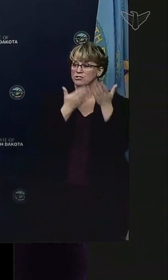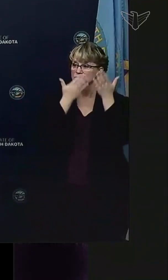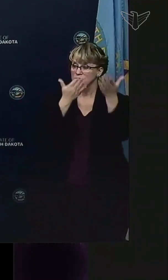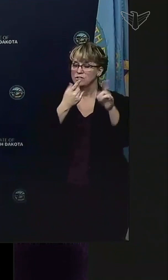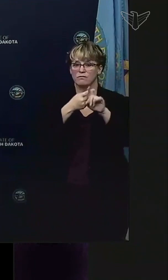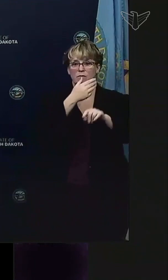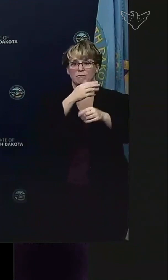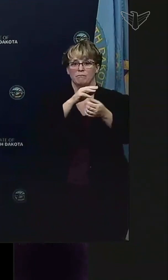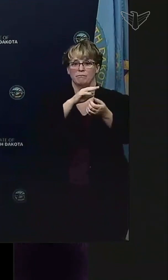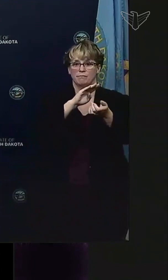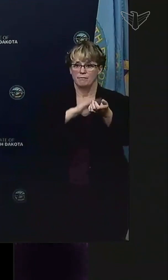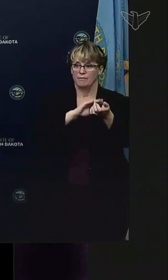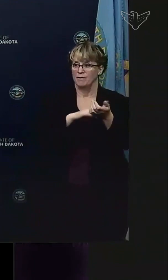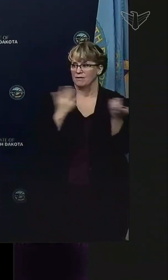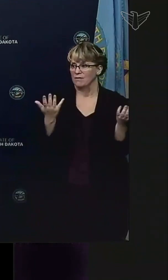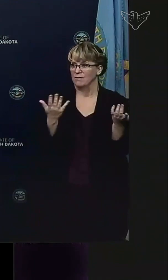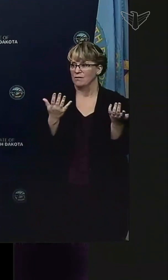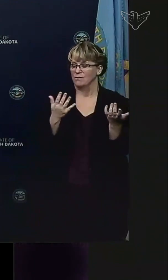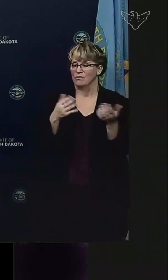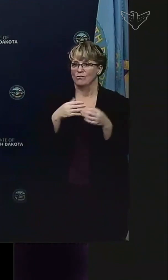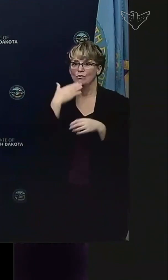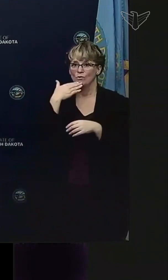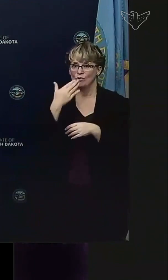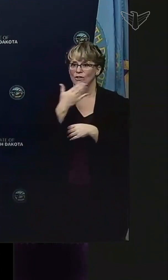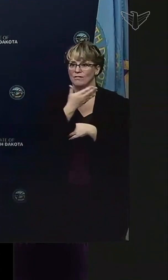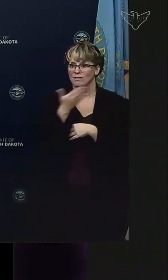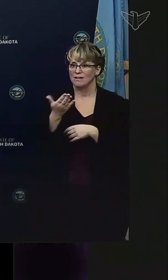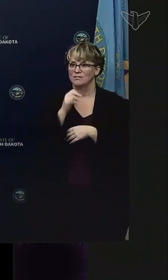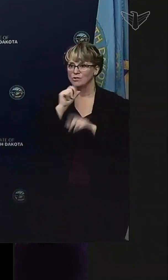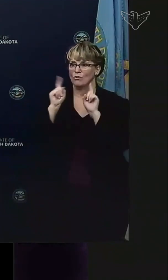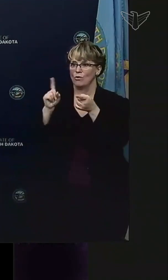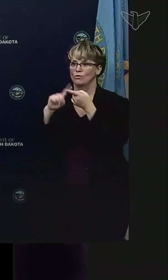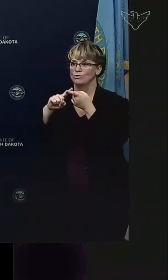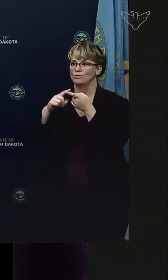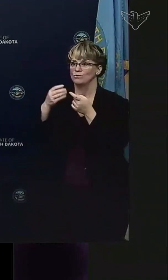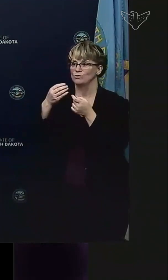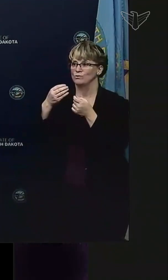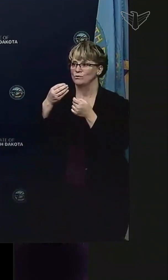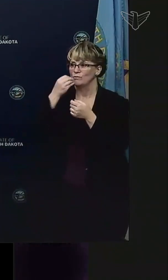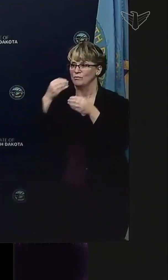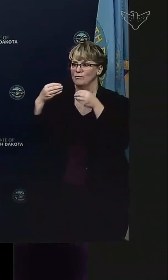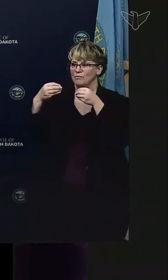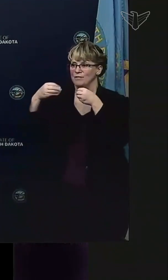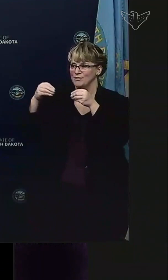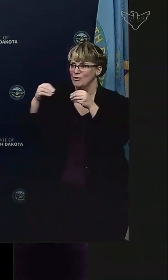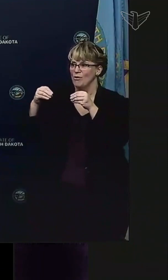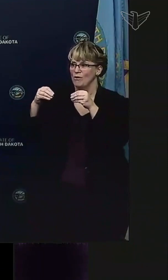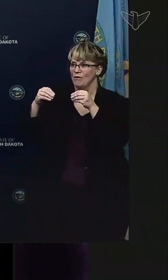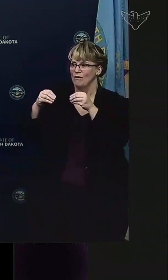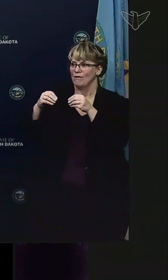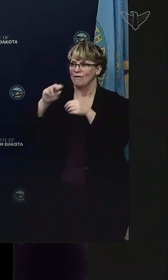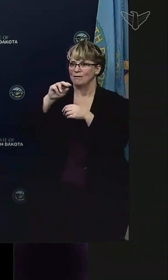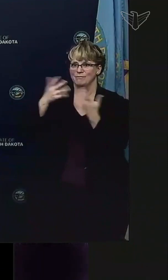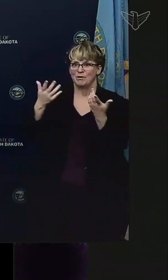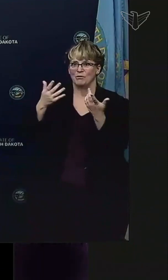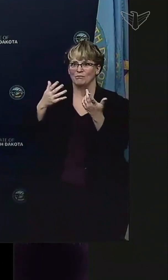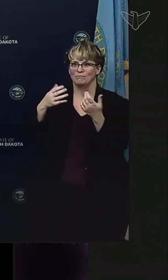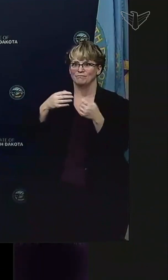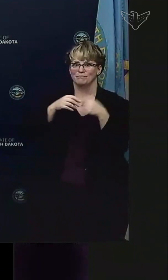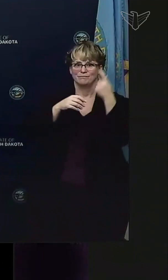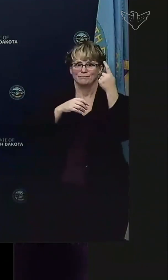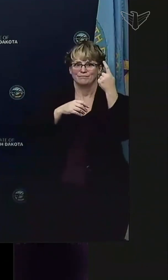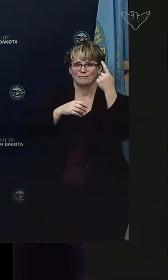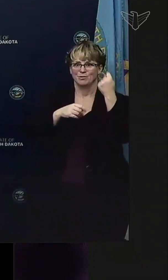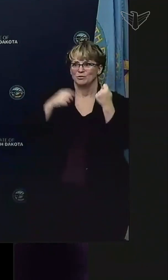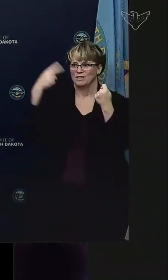providers to do really practical things like don't go to Walmart every other day. Try to go once a week. That's just going to naturally minimize your